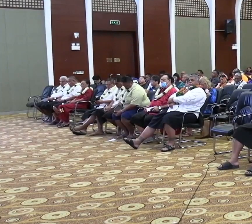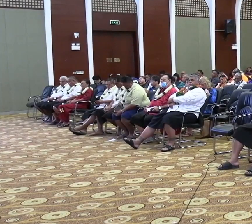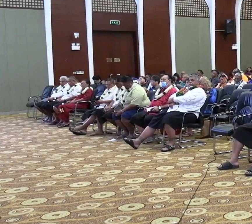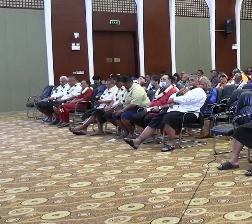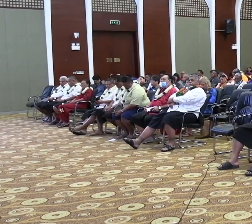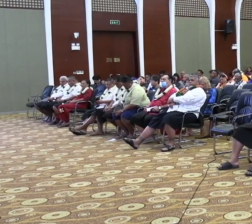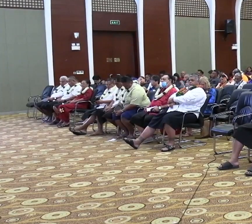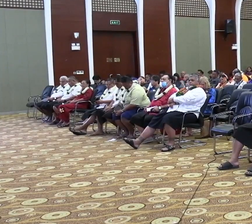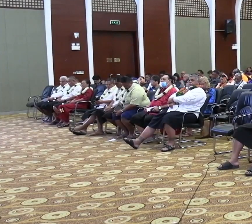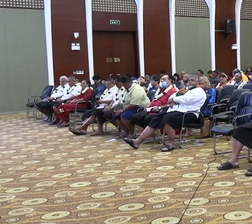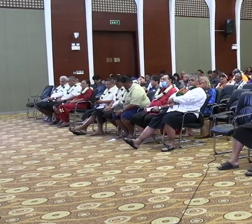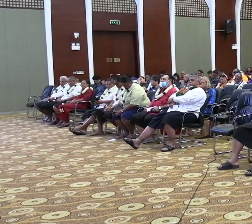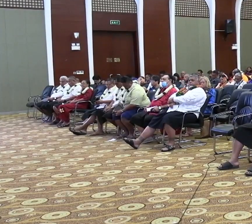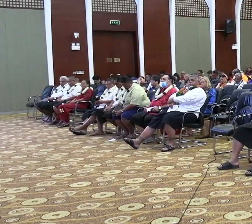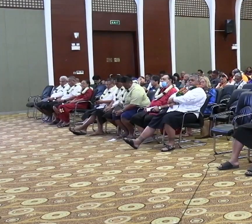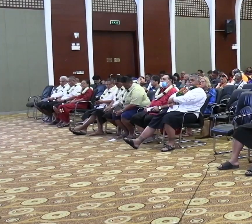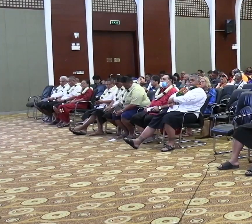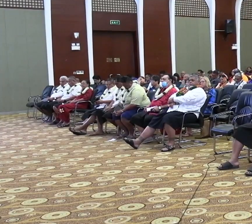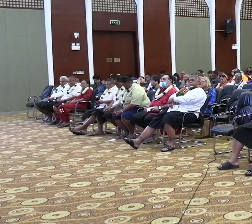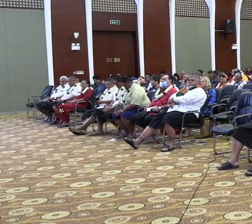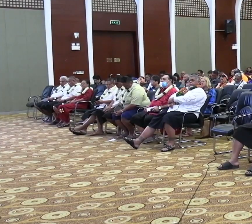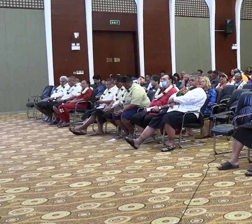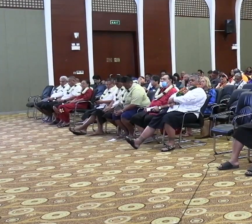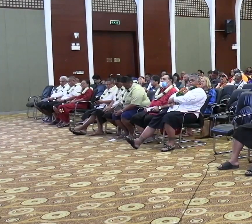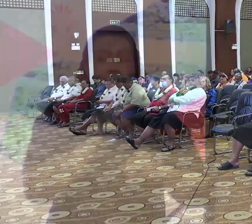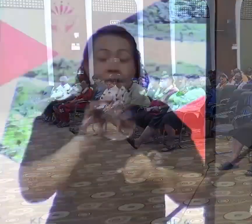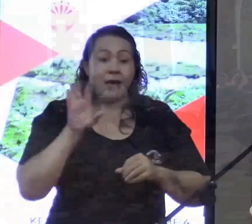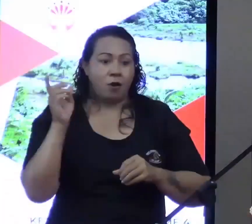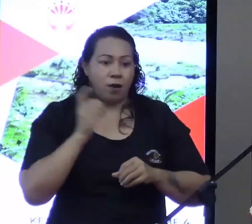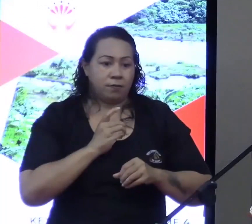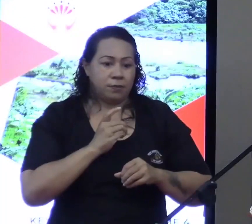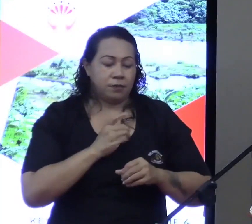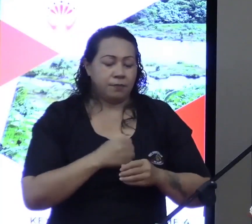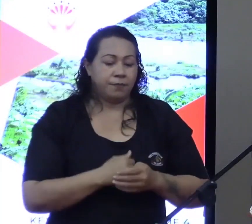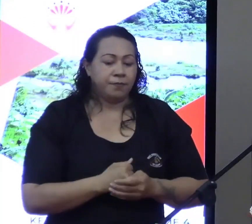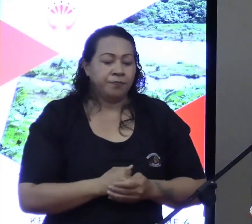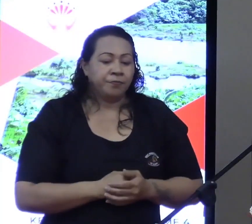commitments, and expected outcomes.